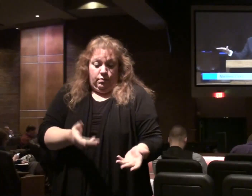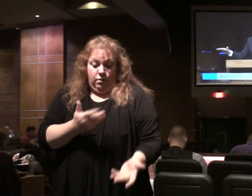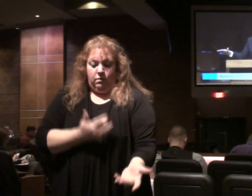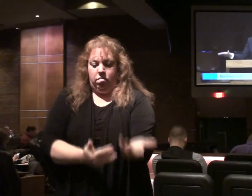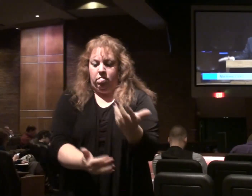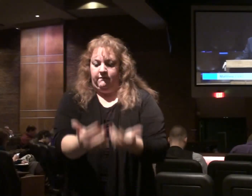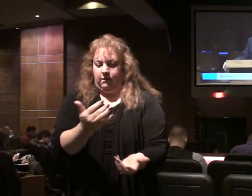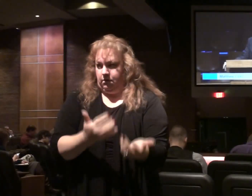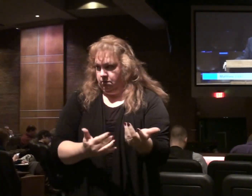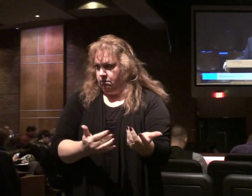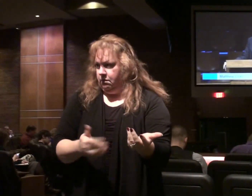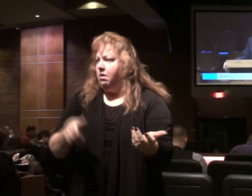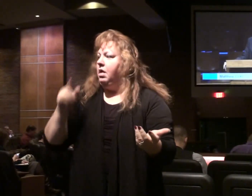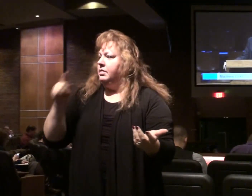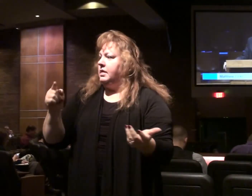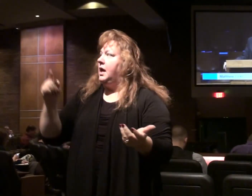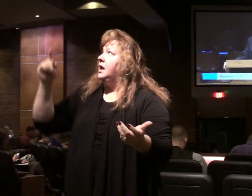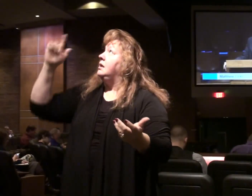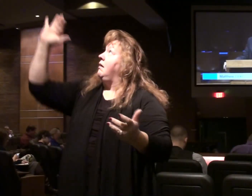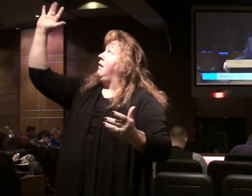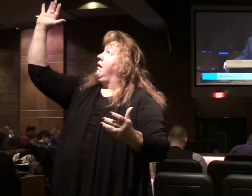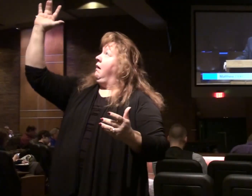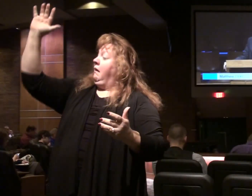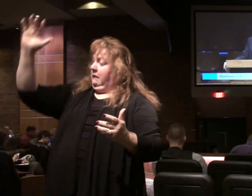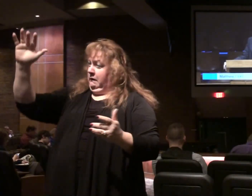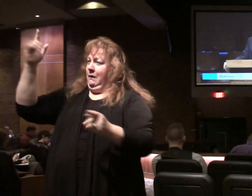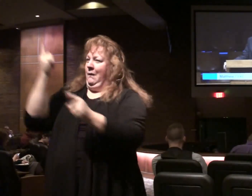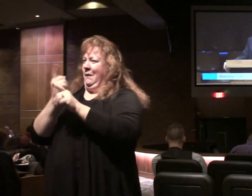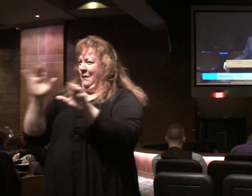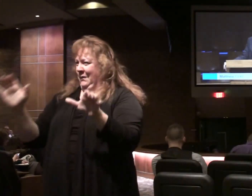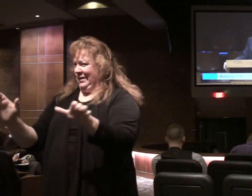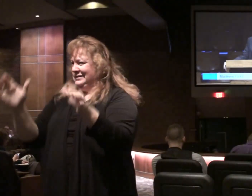the righteous will shine forth in the kingdom of their Father.